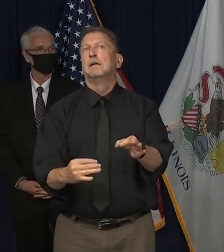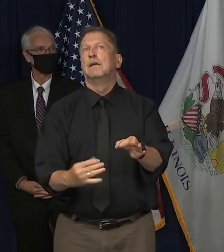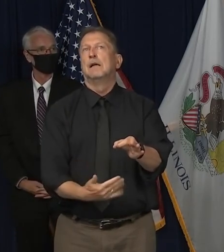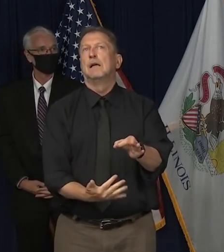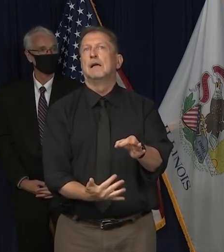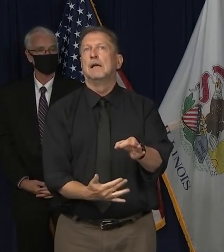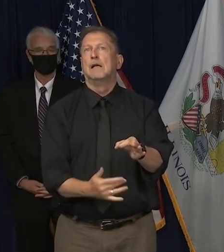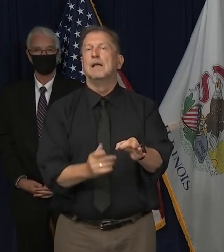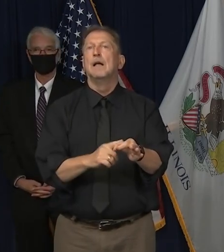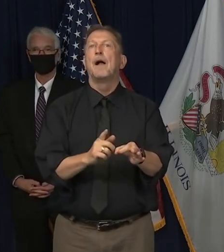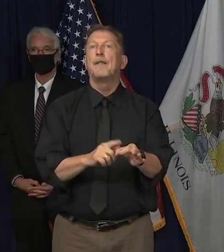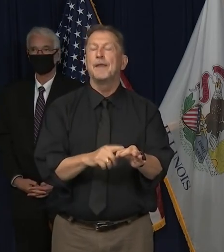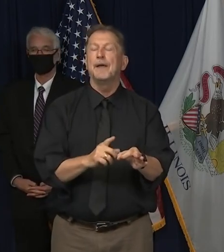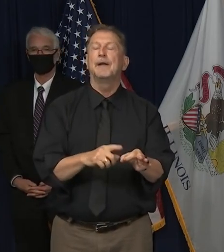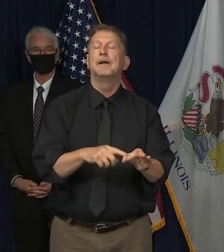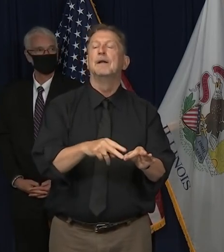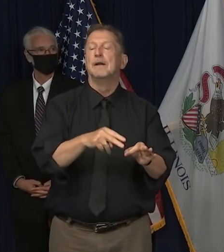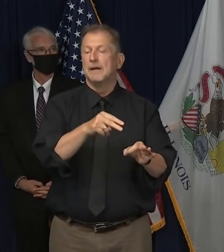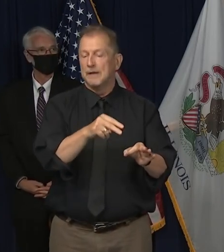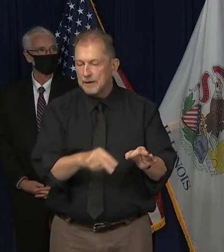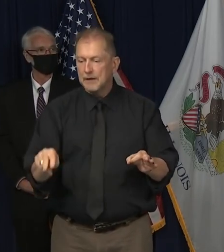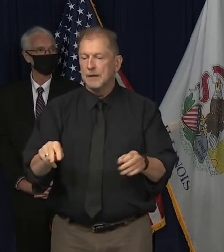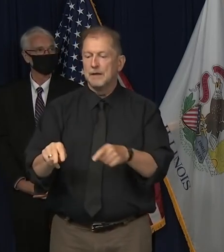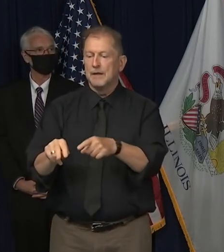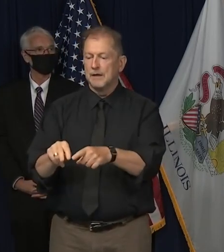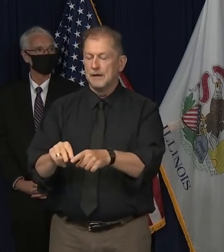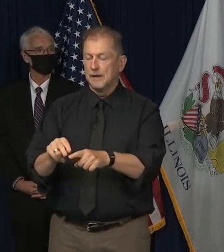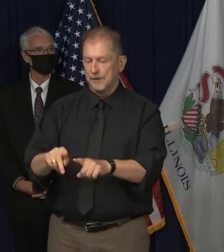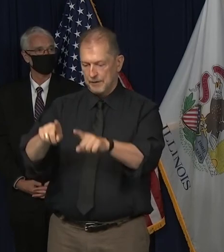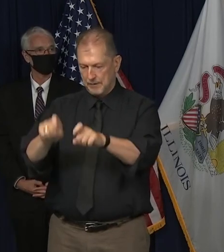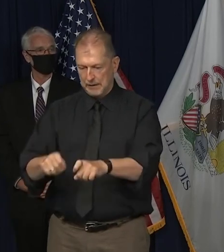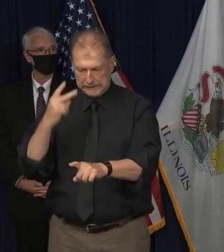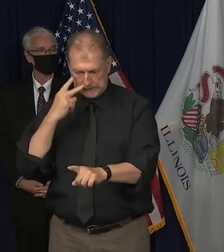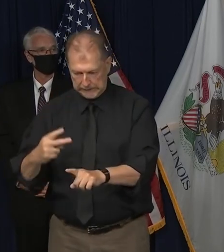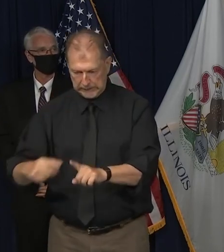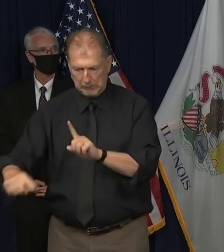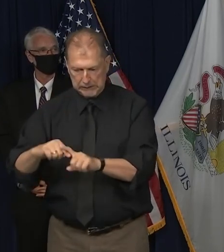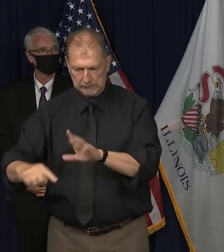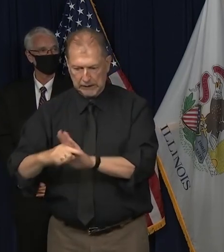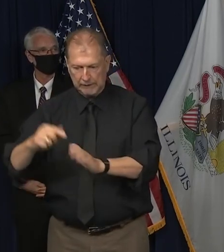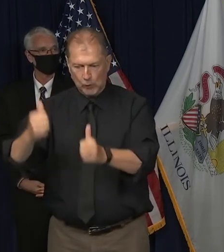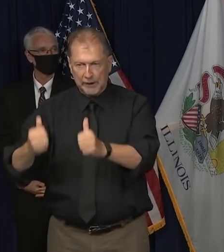directly transitioned after addition of a buffer into a PCR assay. And so the